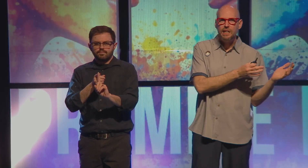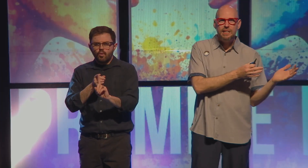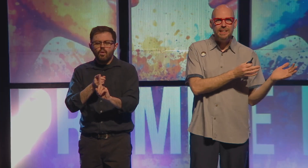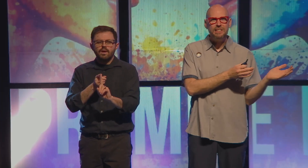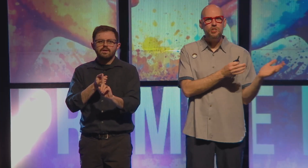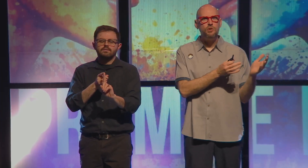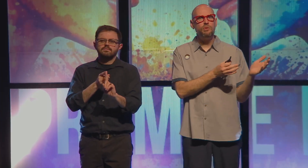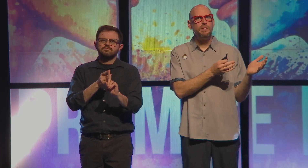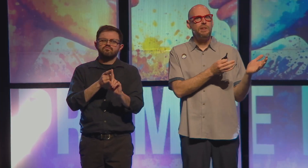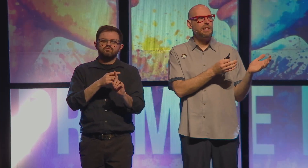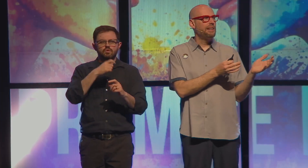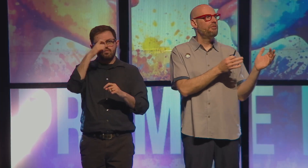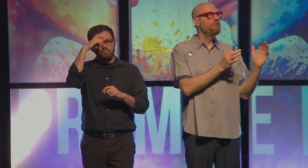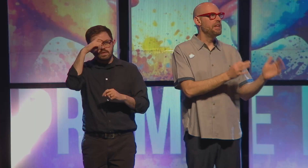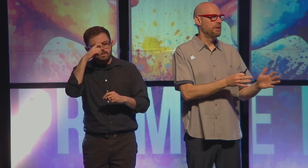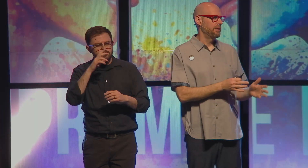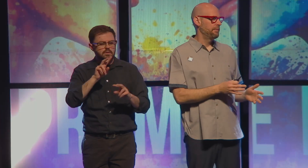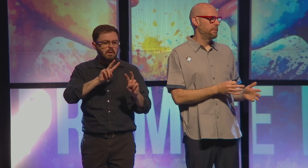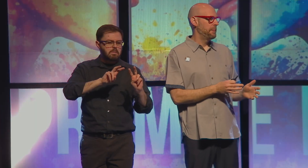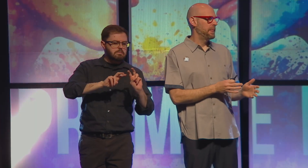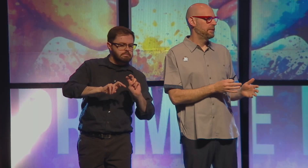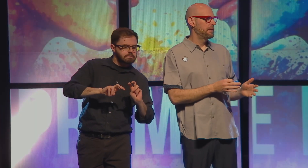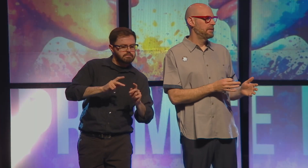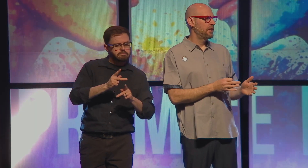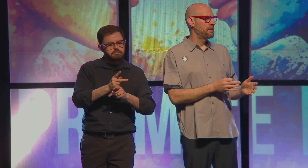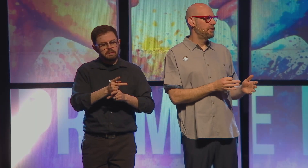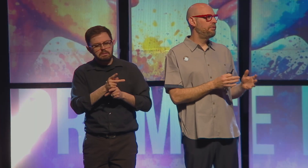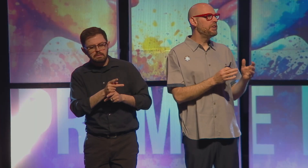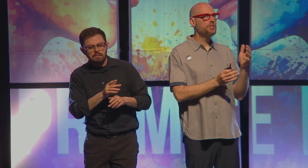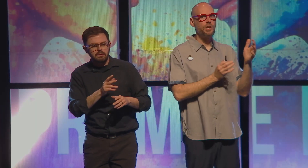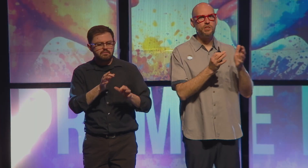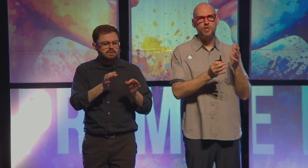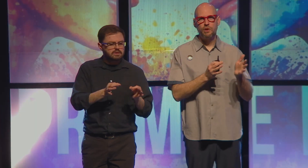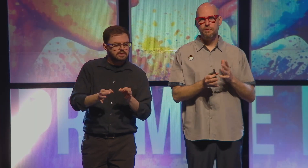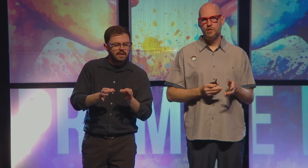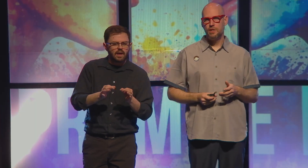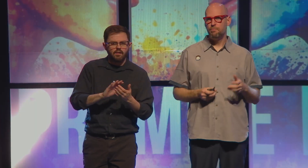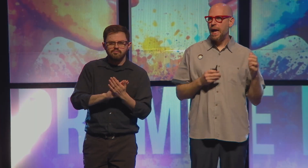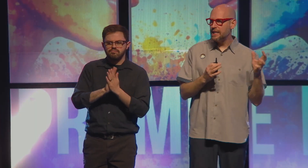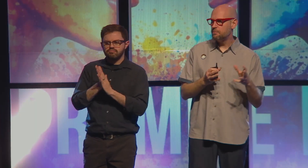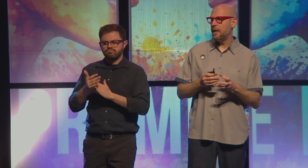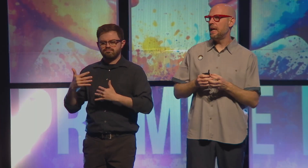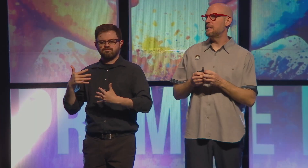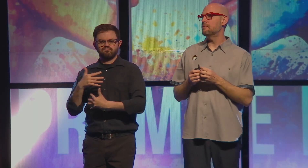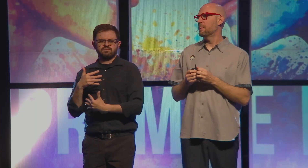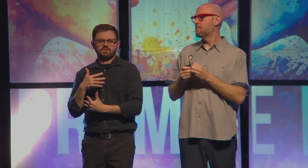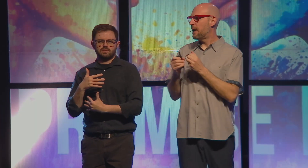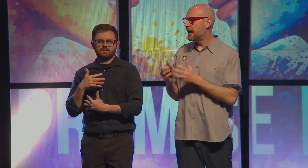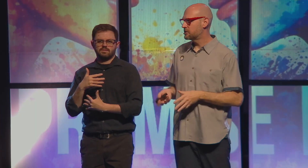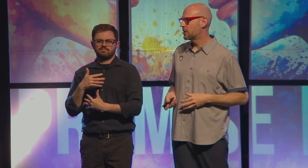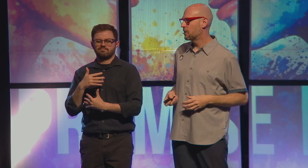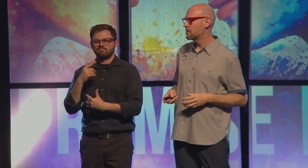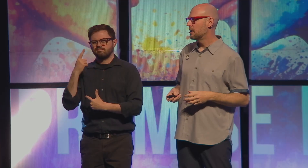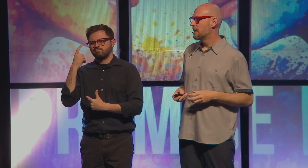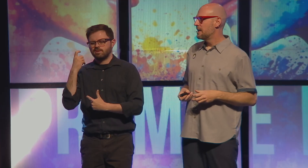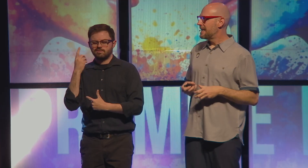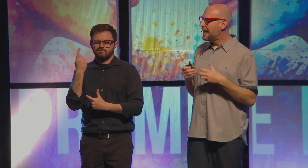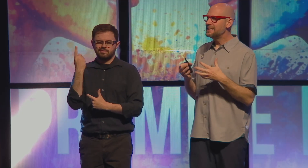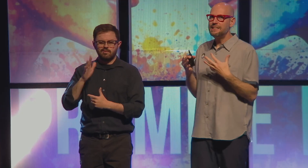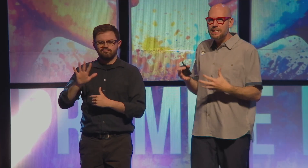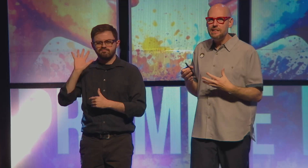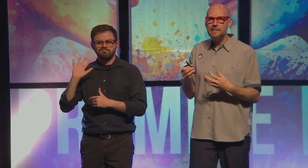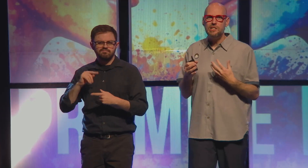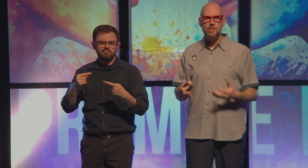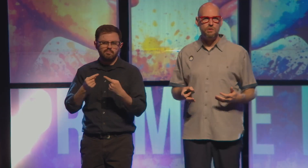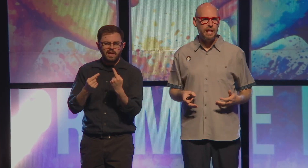and love into like fear. Fear starts to drive the ship. Past pain, past hurt, it